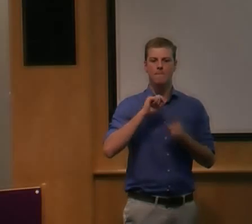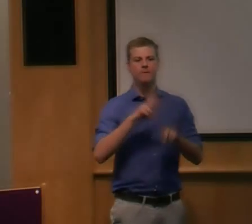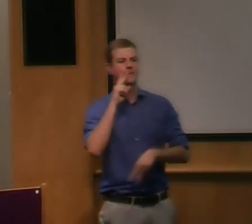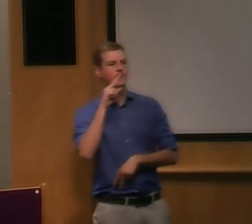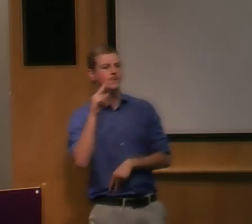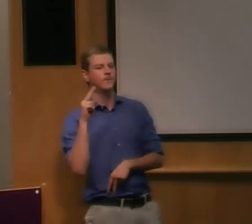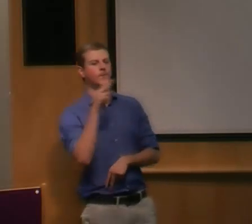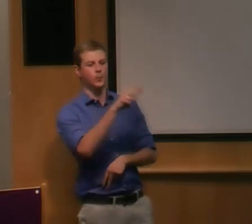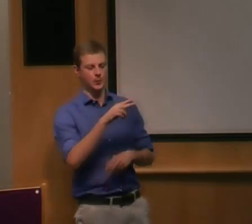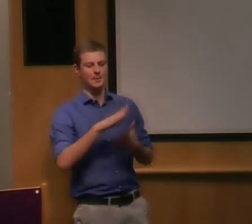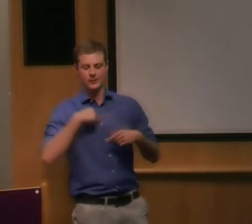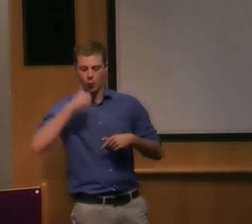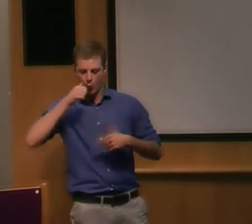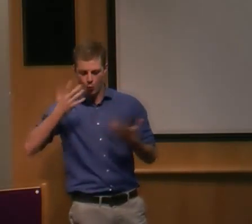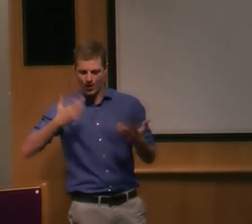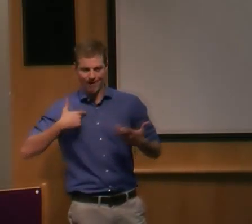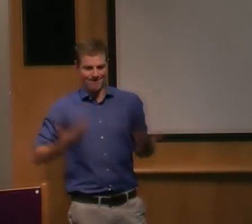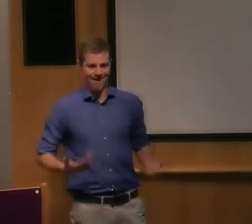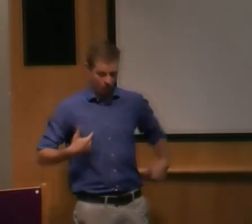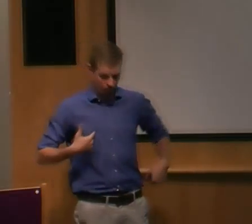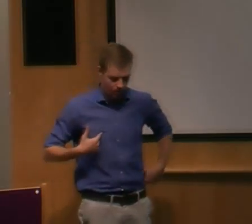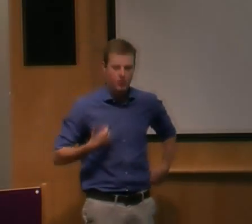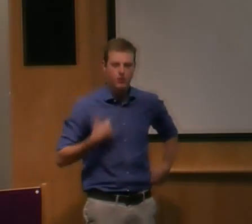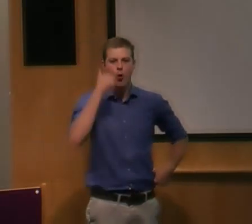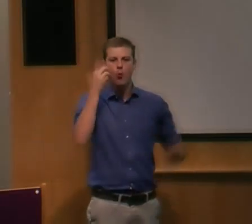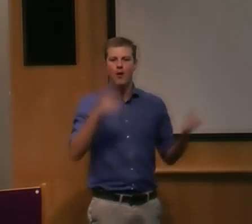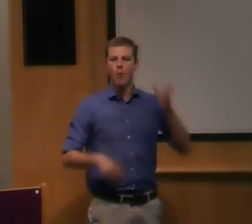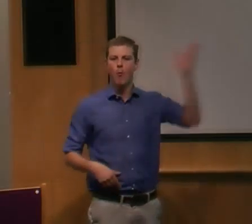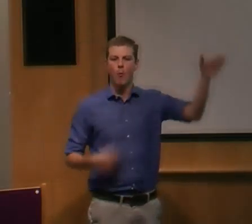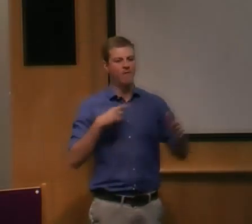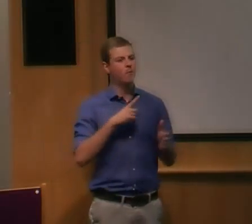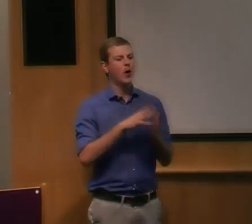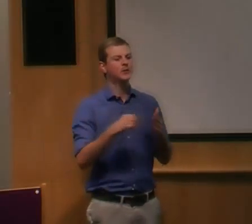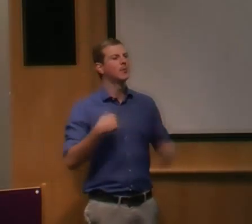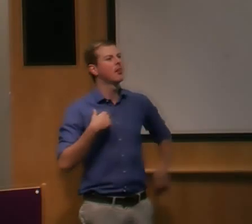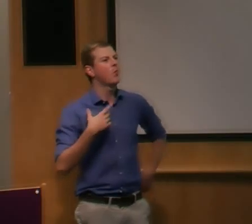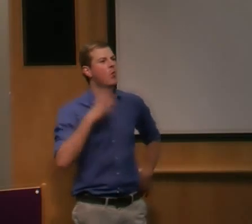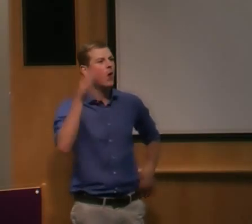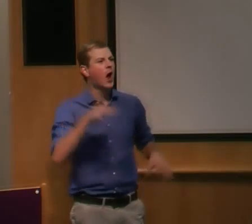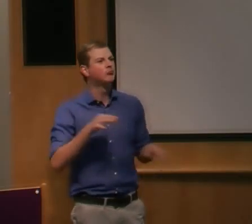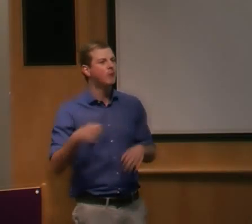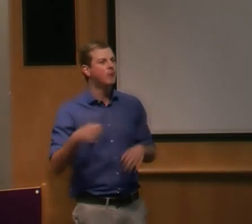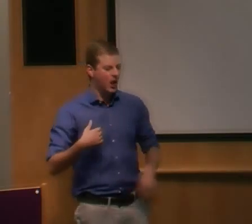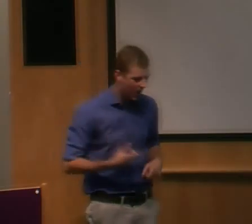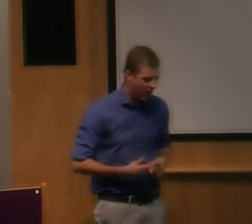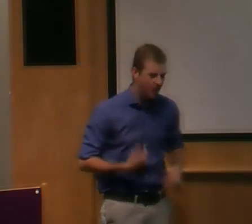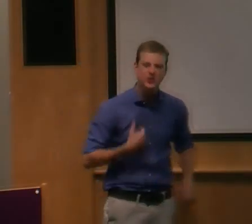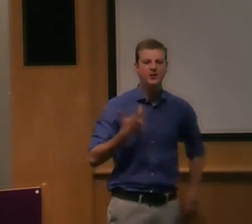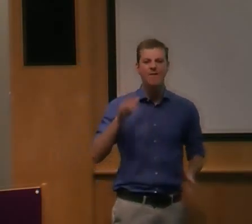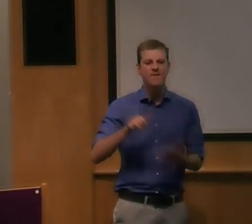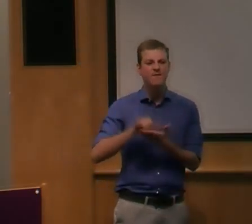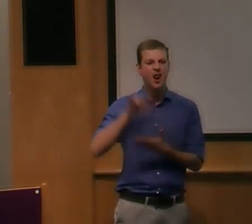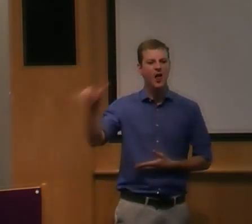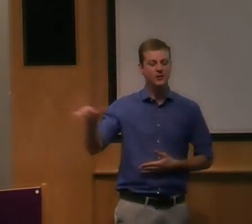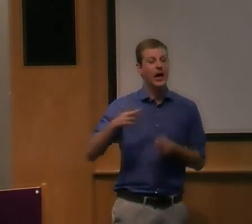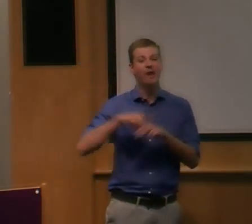And then you'll be able to understand where my perspective comes from. Because I need to know where I am now before I know where I want